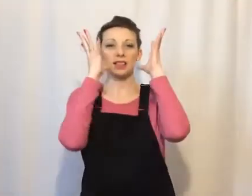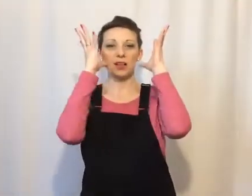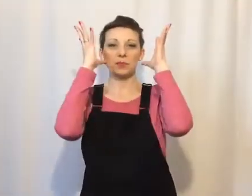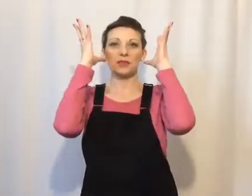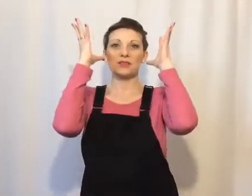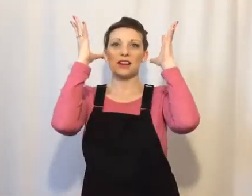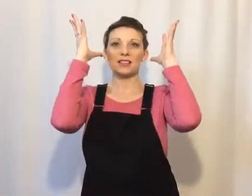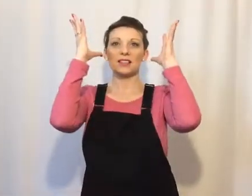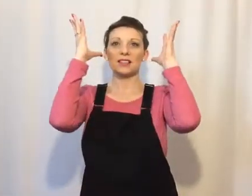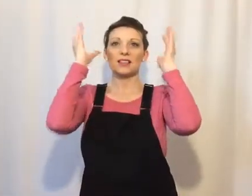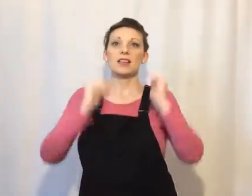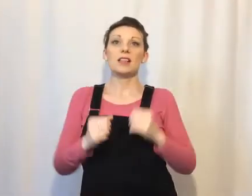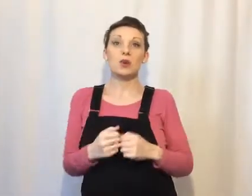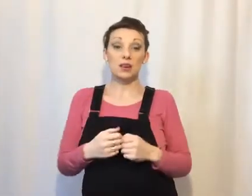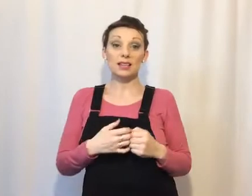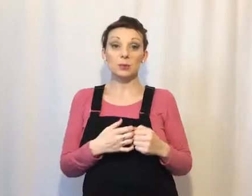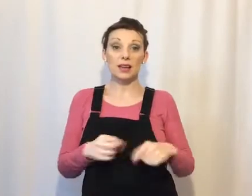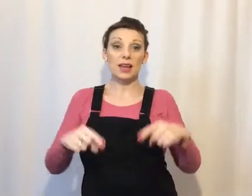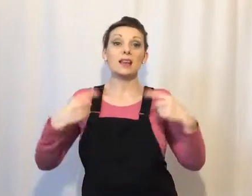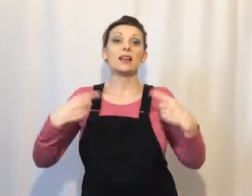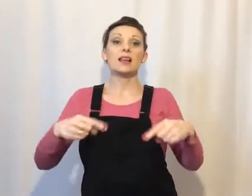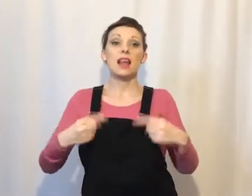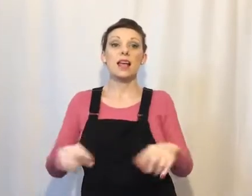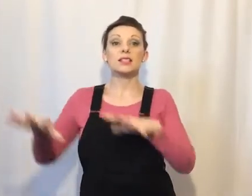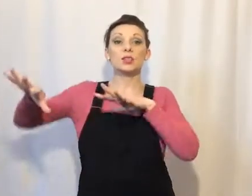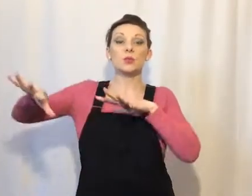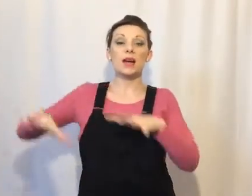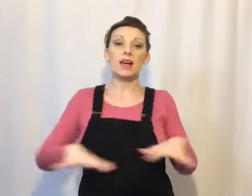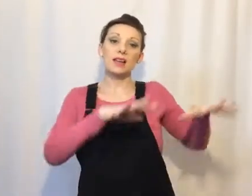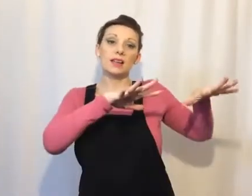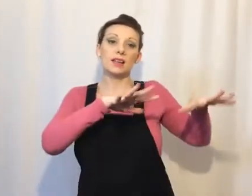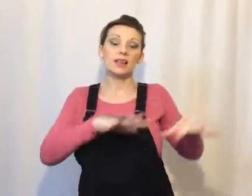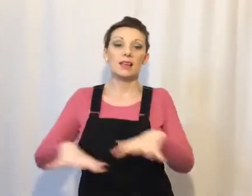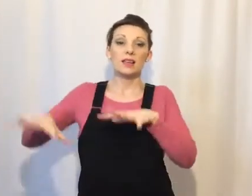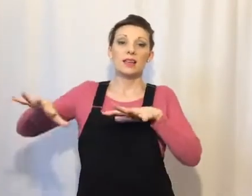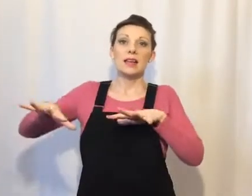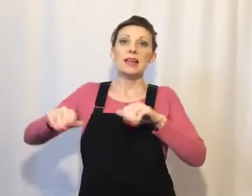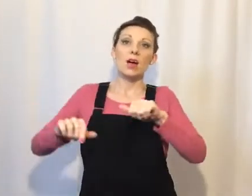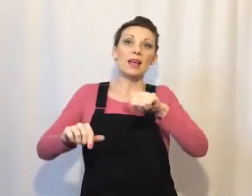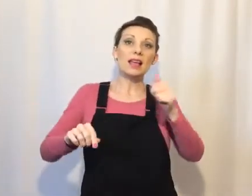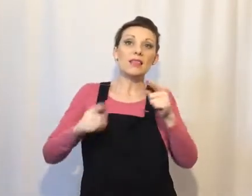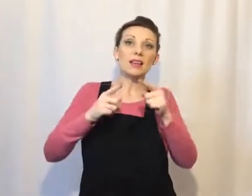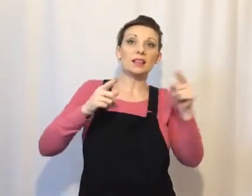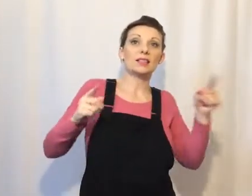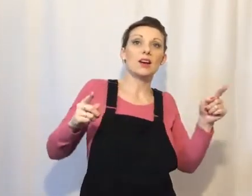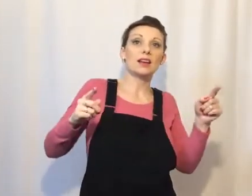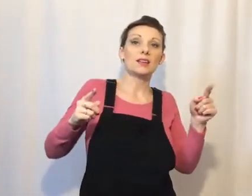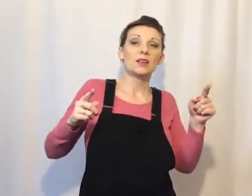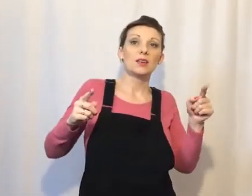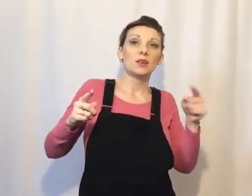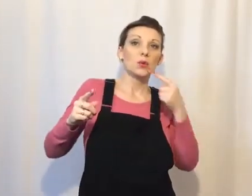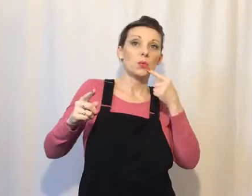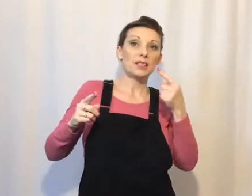up your face. And then we've got let's sway again. Let's sway. Now, in the next line, we